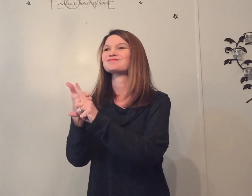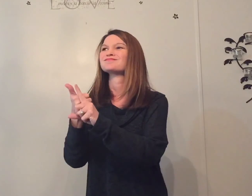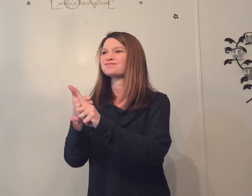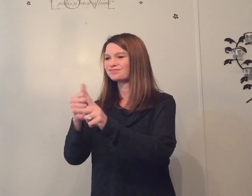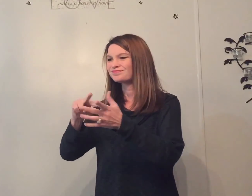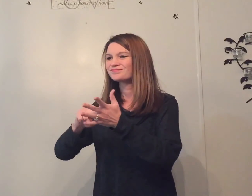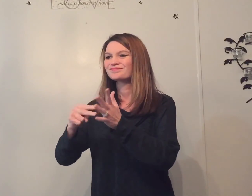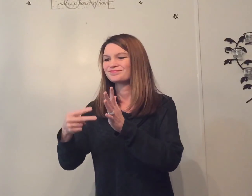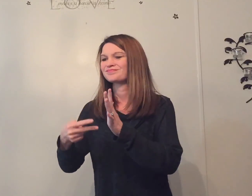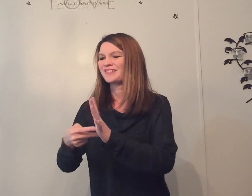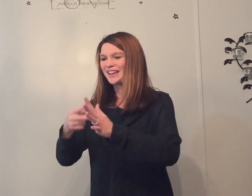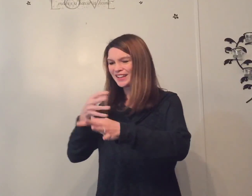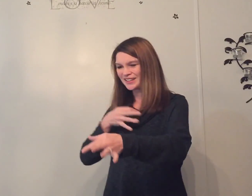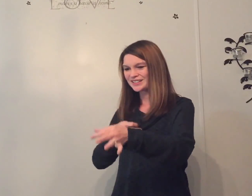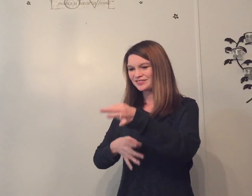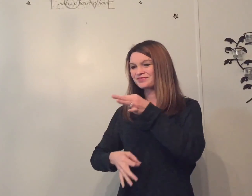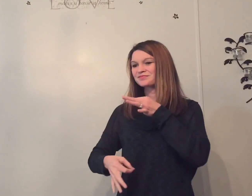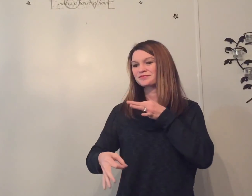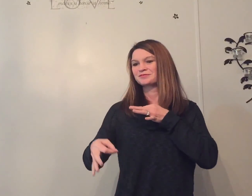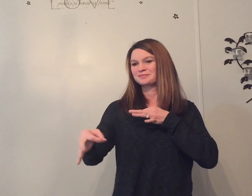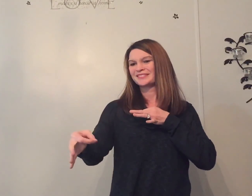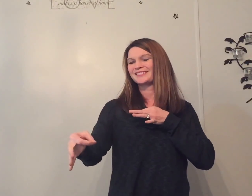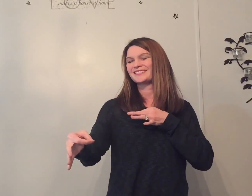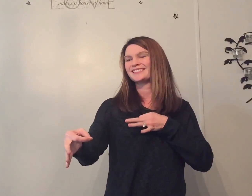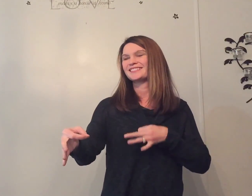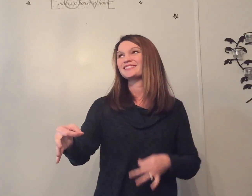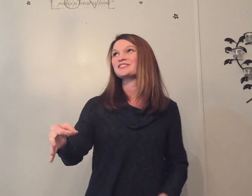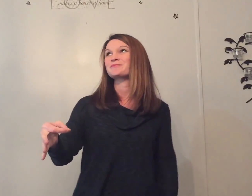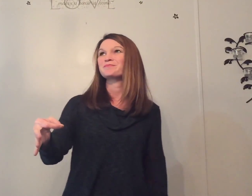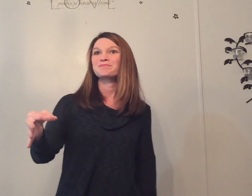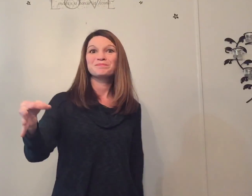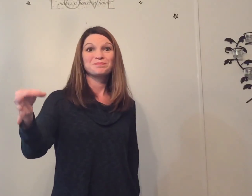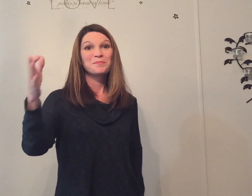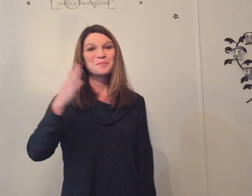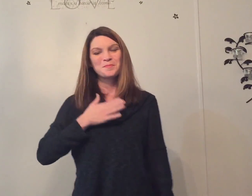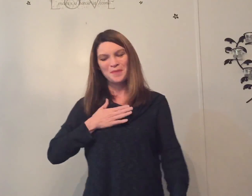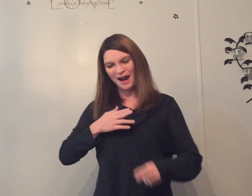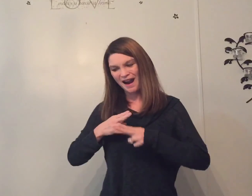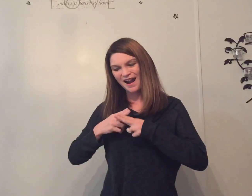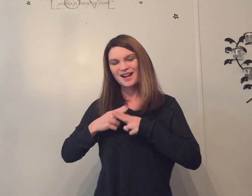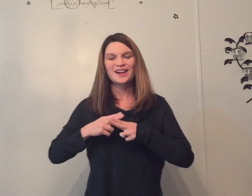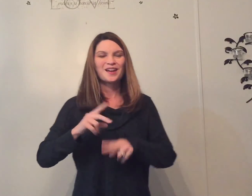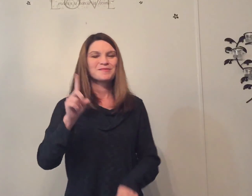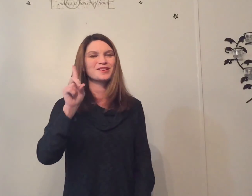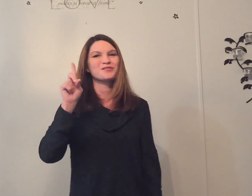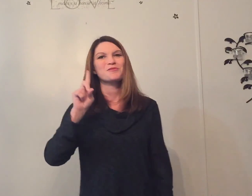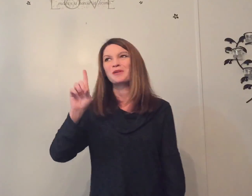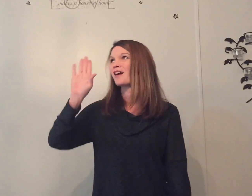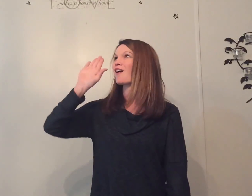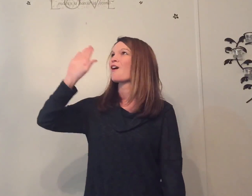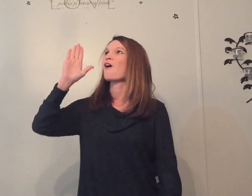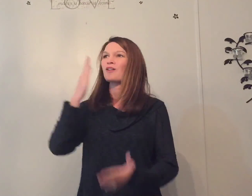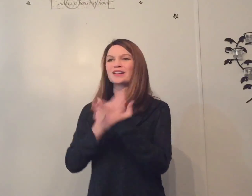lives and pleads for me. My name is Graven on His